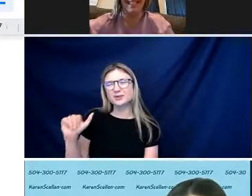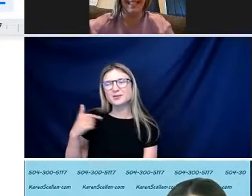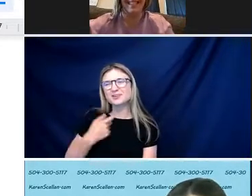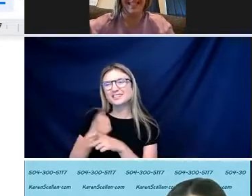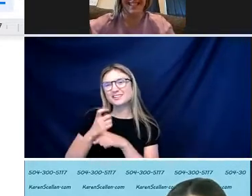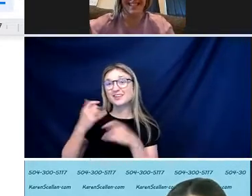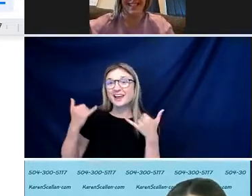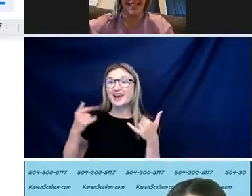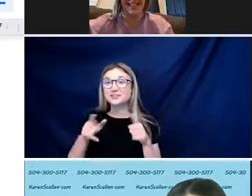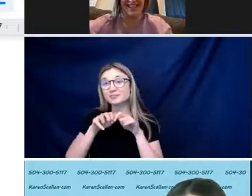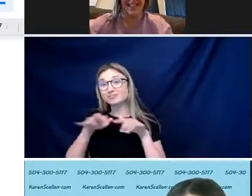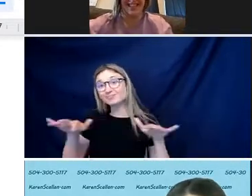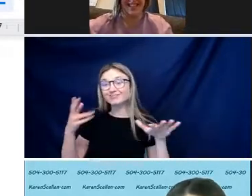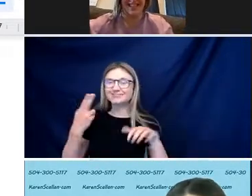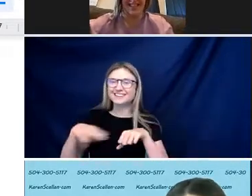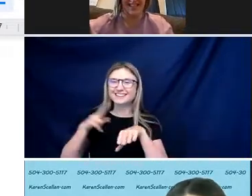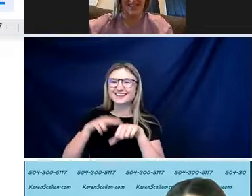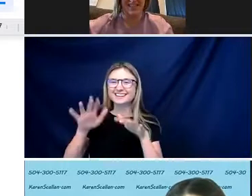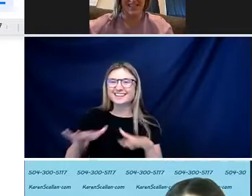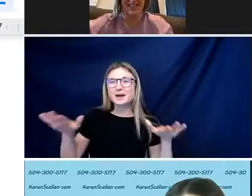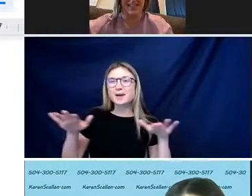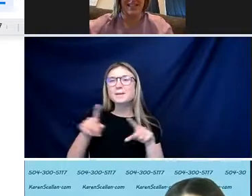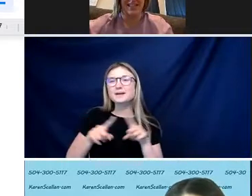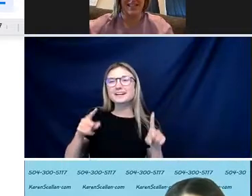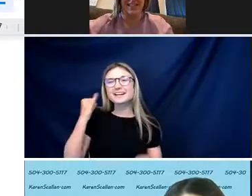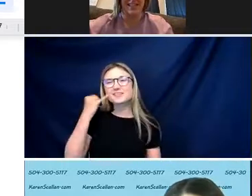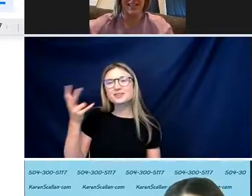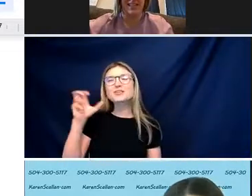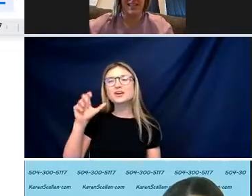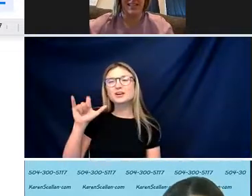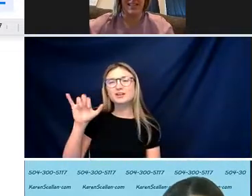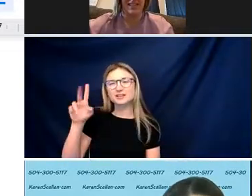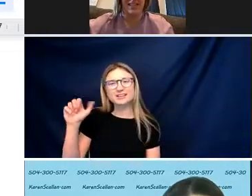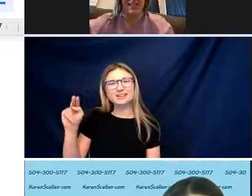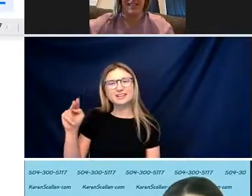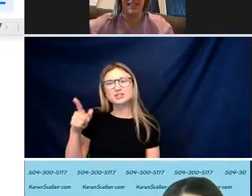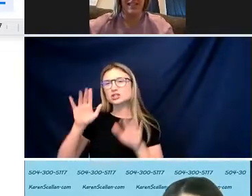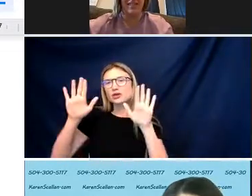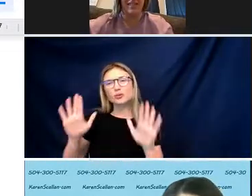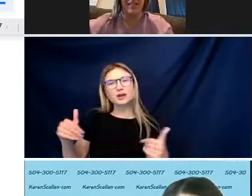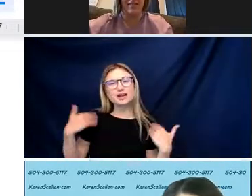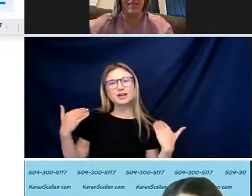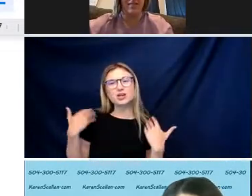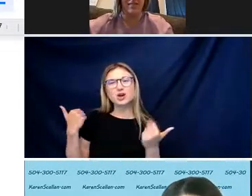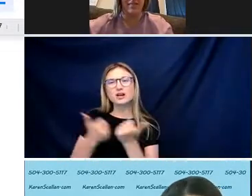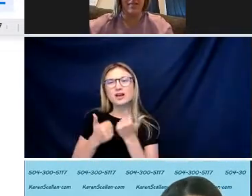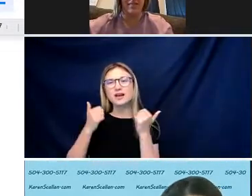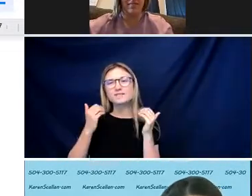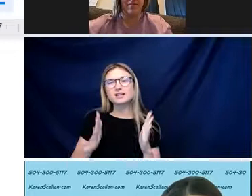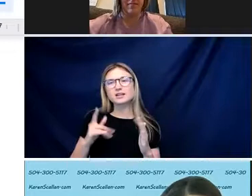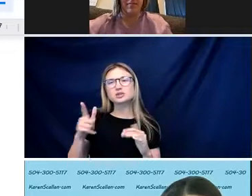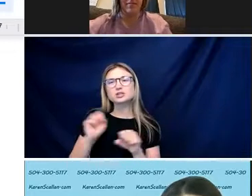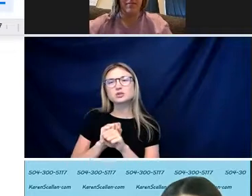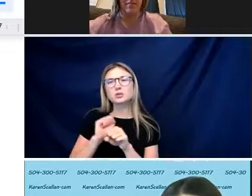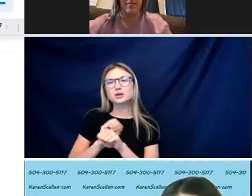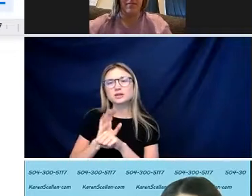if you know Lillian, I've heard her speak on meetings. She's just a great young advocate. And so she's working on this